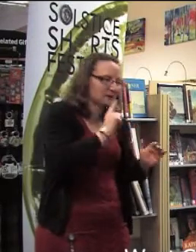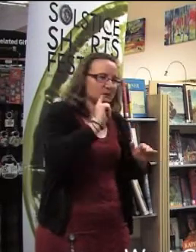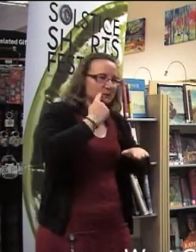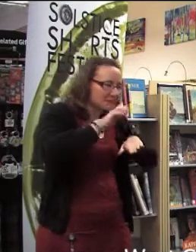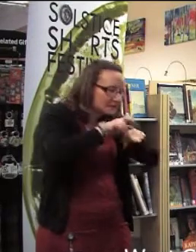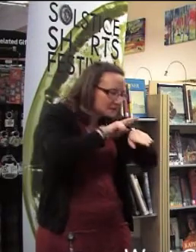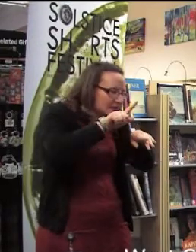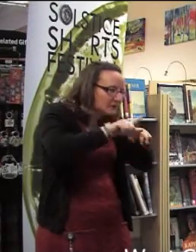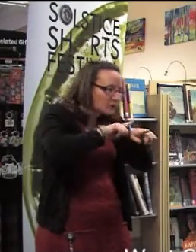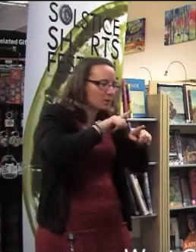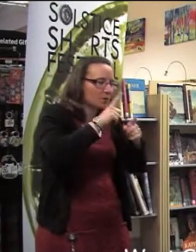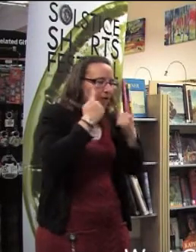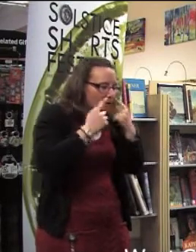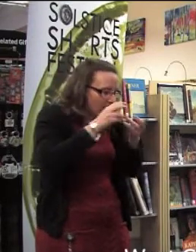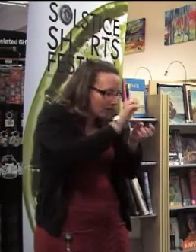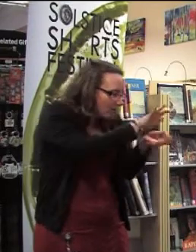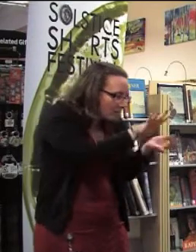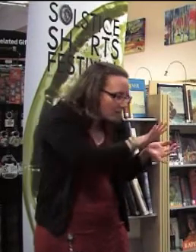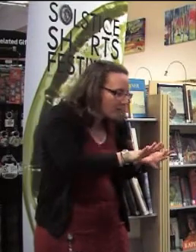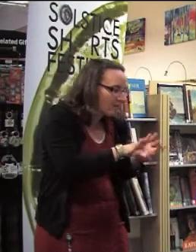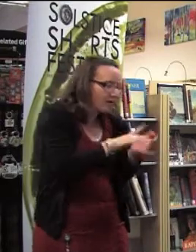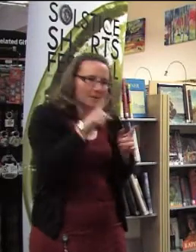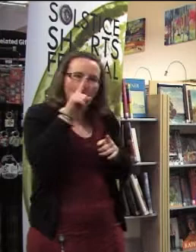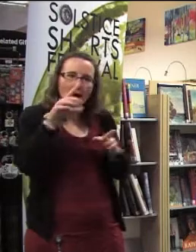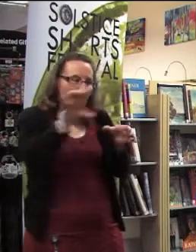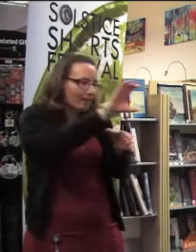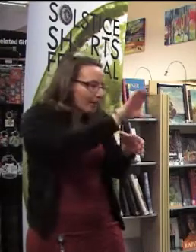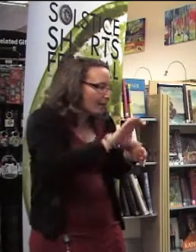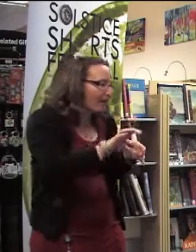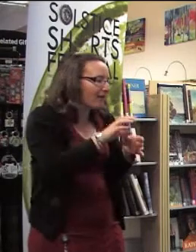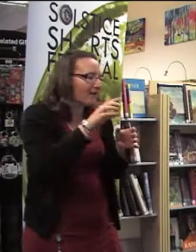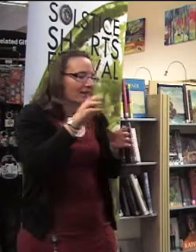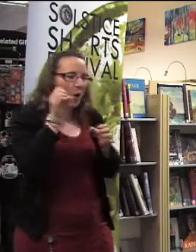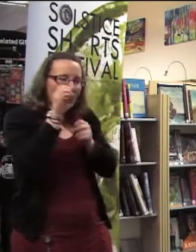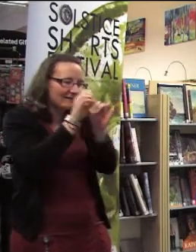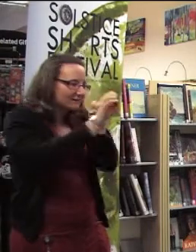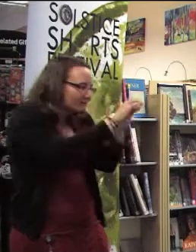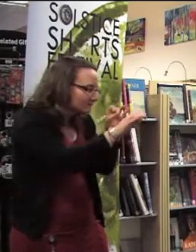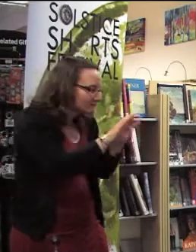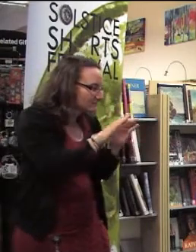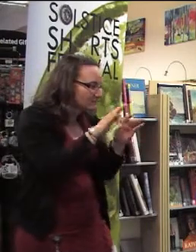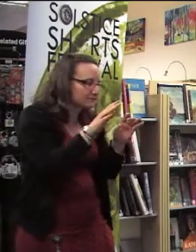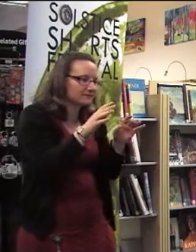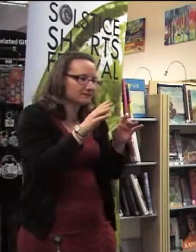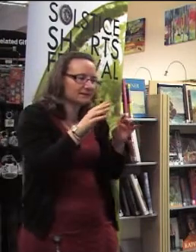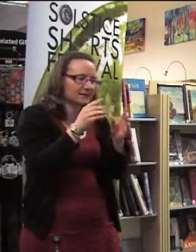added rosemary-infused oil, dotted on some olives, sprinkled on some thyme.